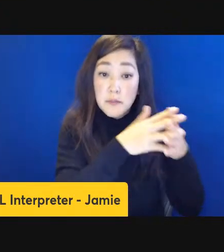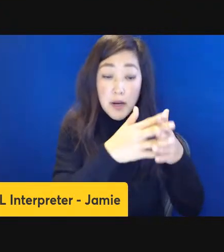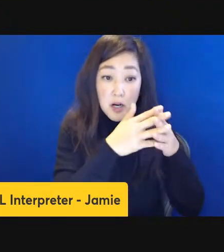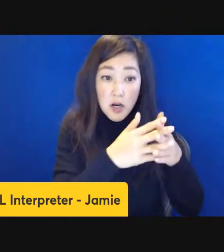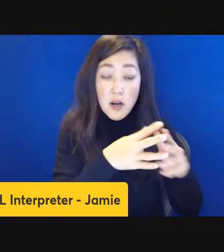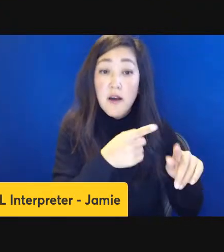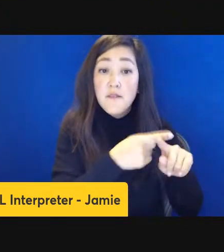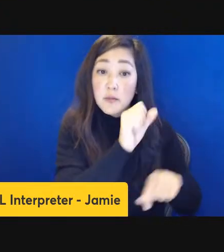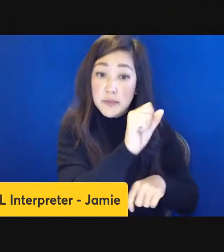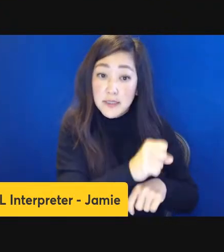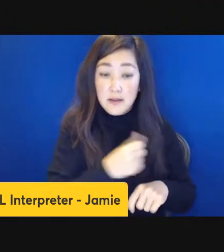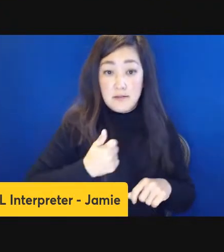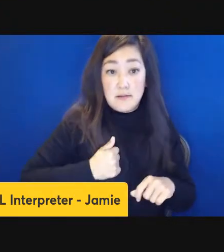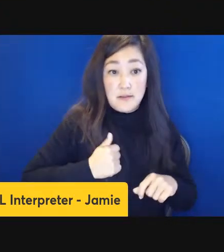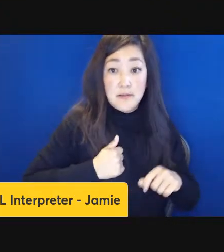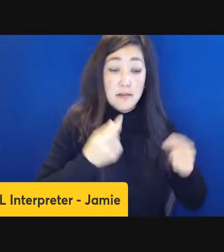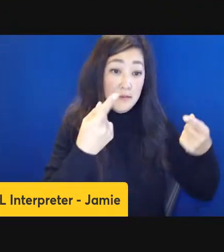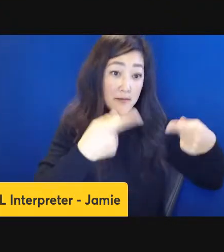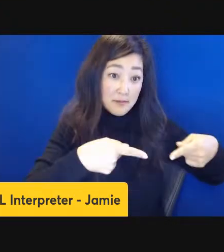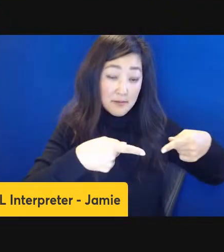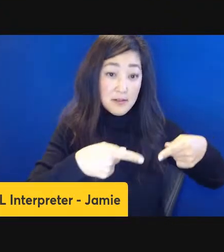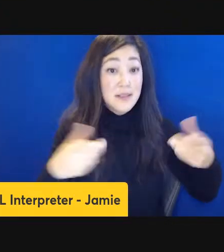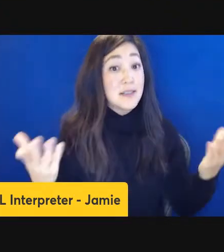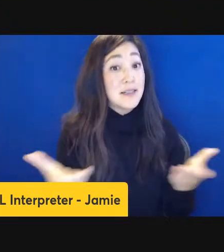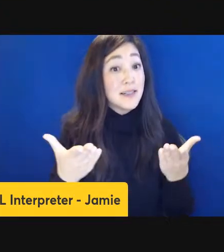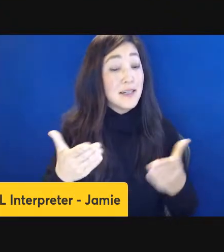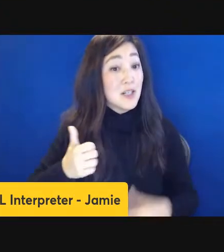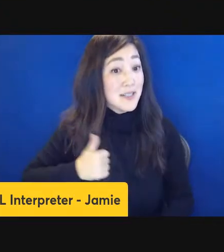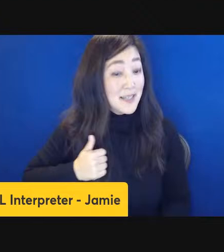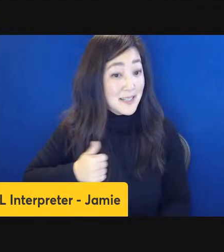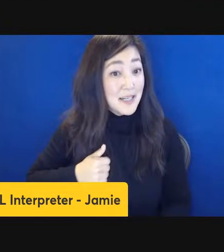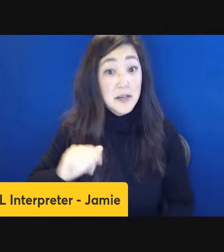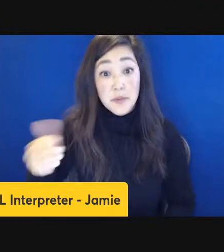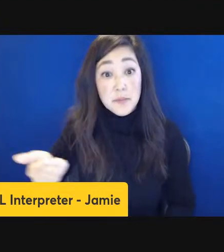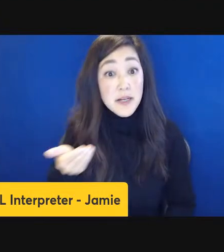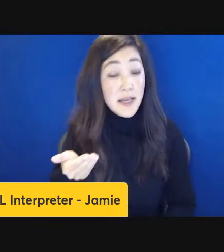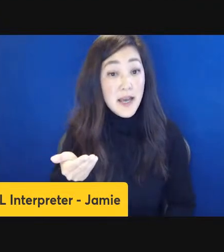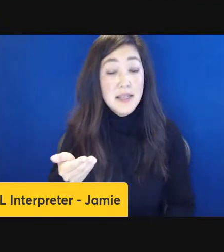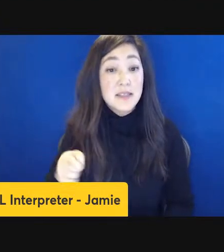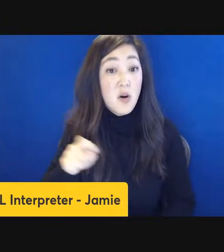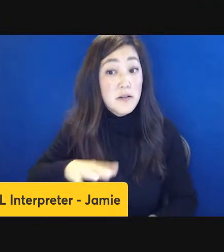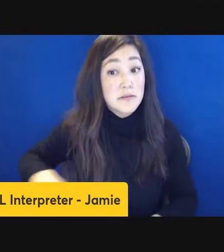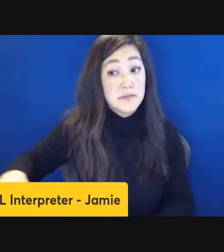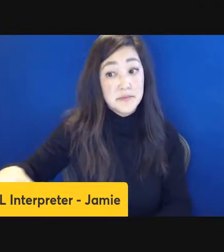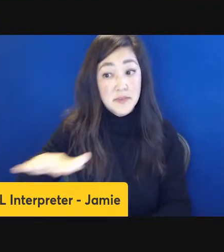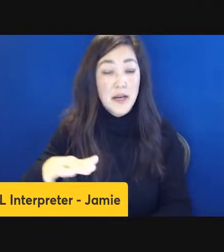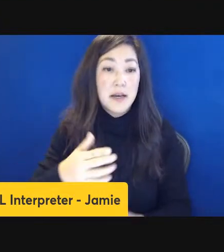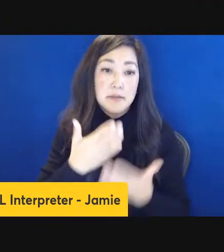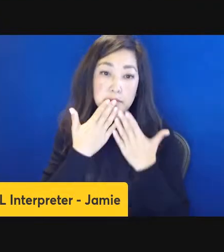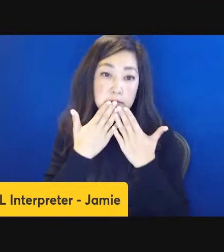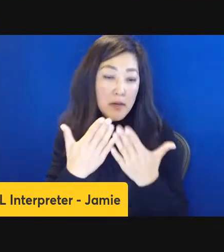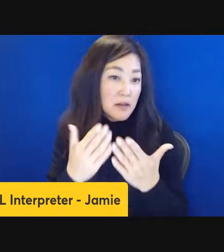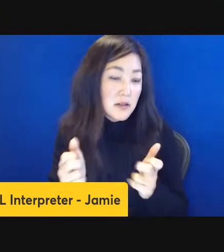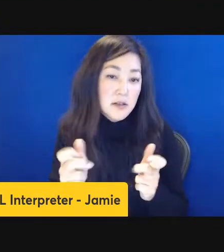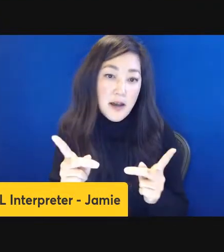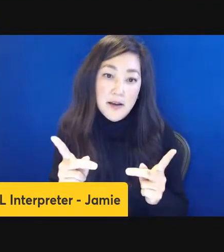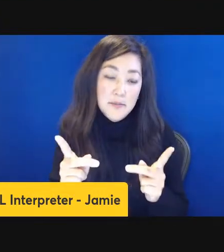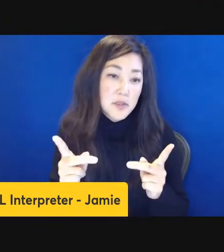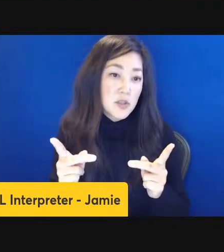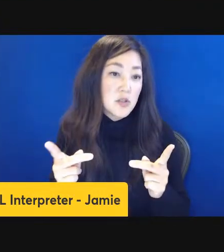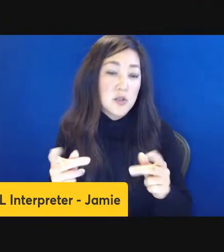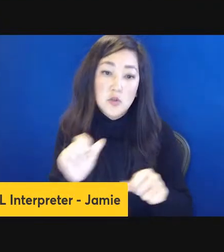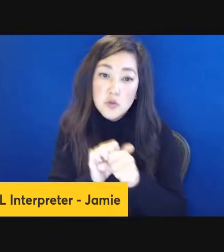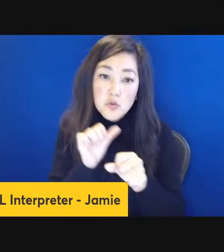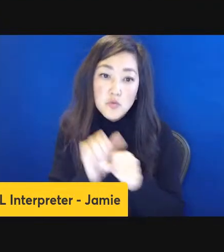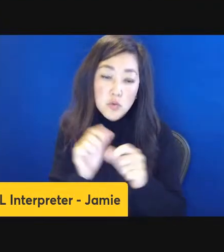from south of the Canadian border. Here in Canada, I am a guest on this land and am grateful to have the opportunity to